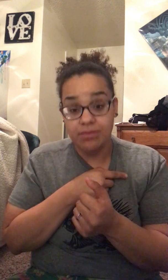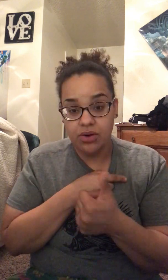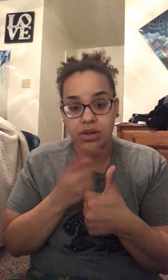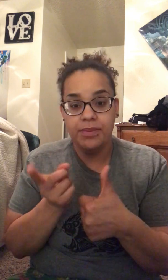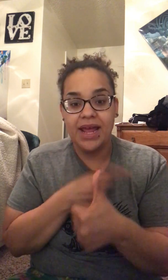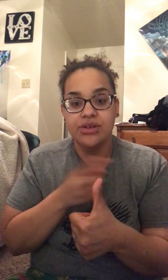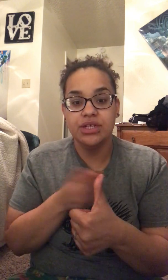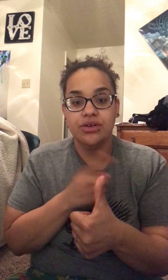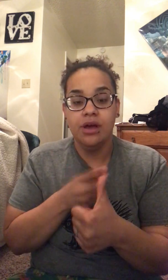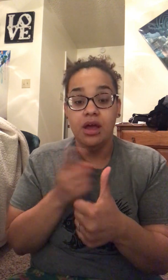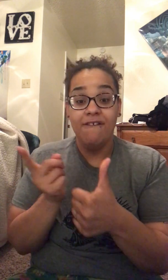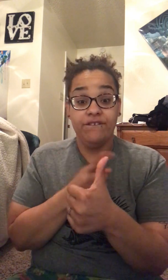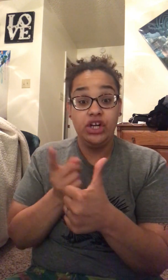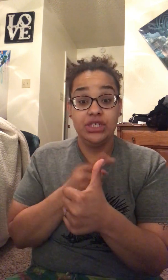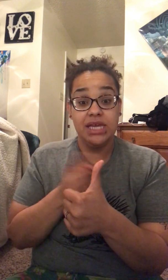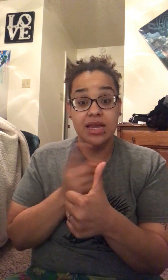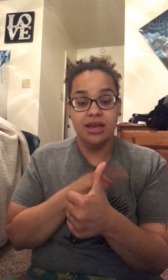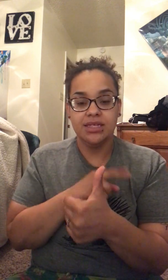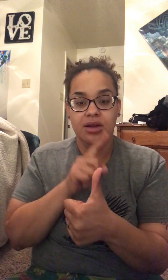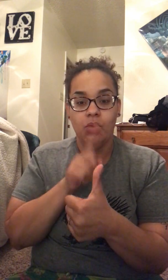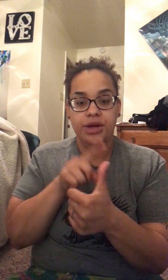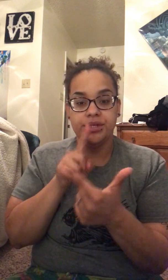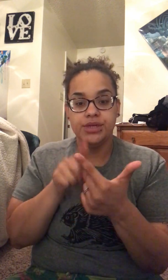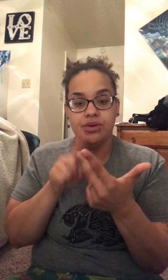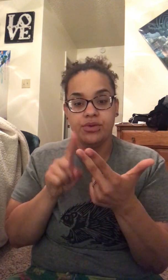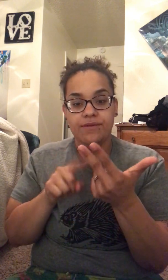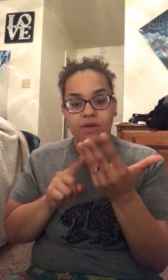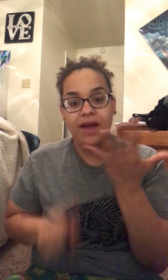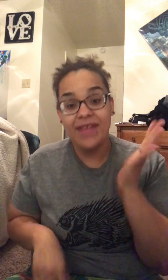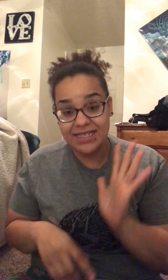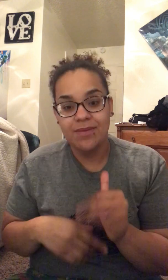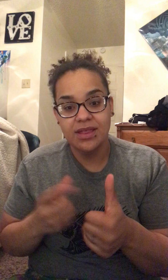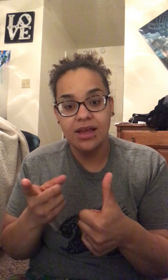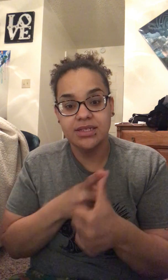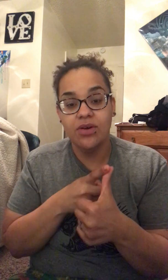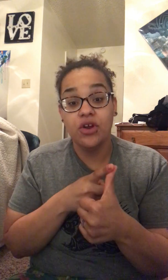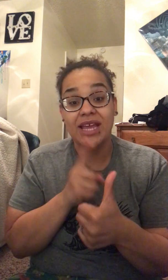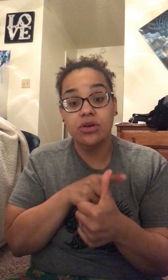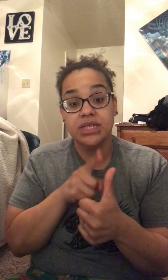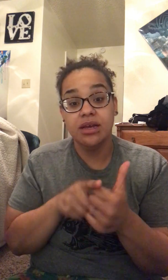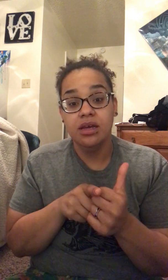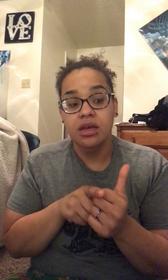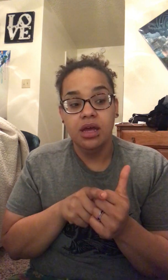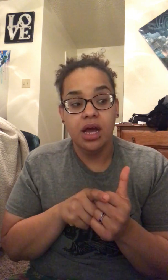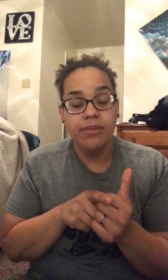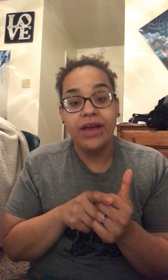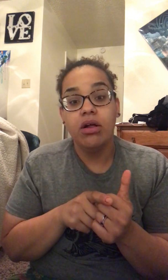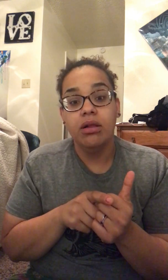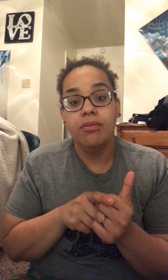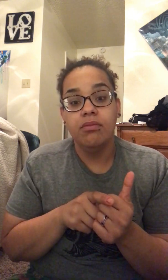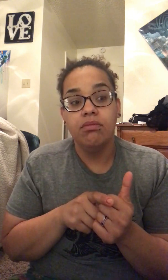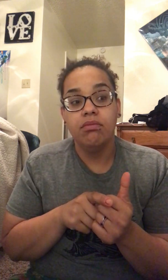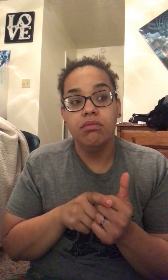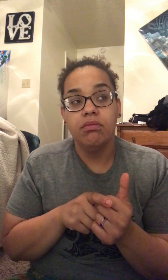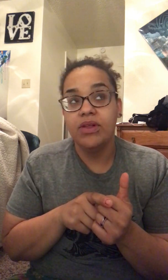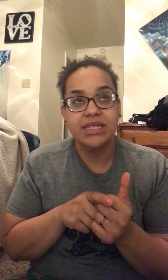both, but I usually do firstly because like 1, 2, 3, 4, 5, that type of thing. So if you're counting, they call them, oh, that's not a